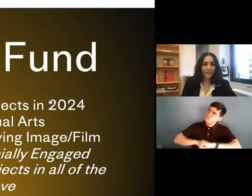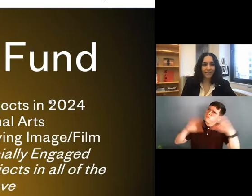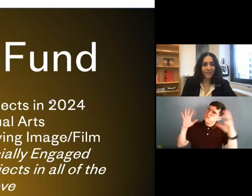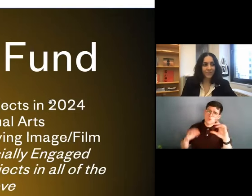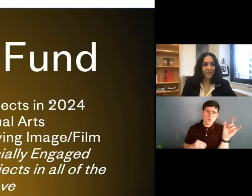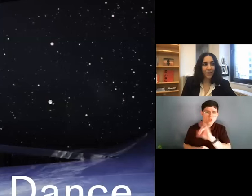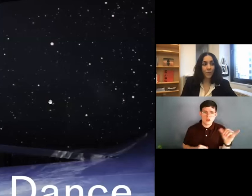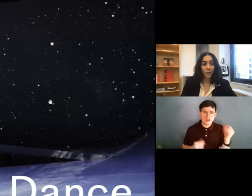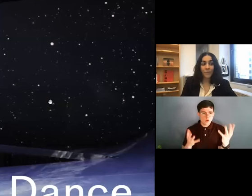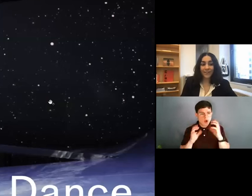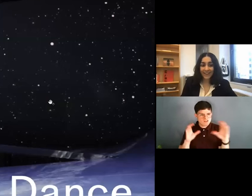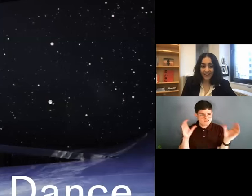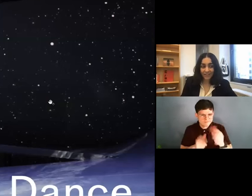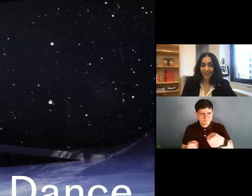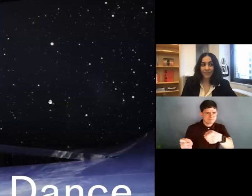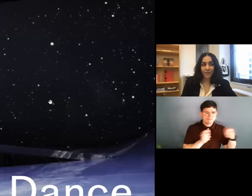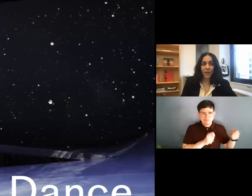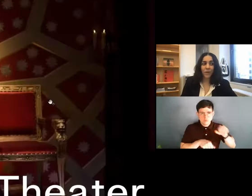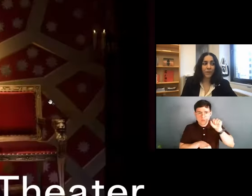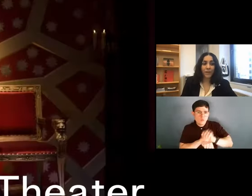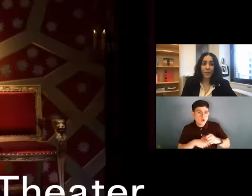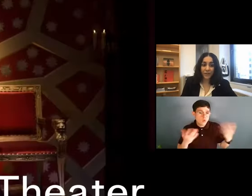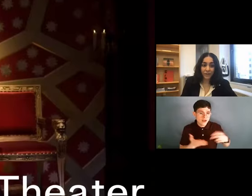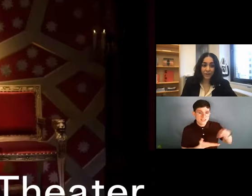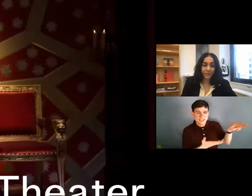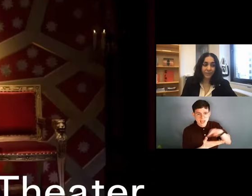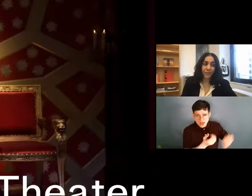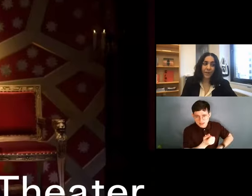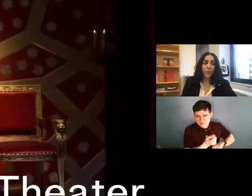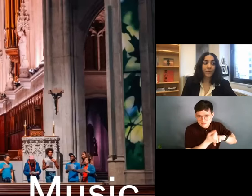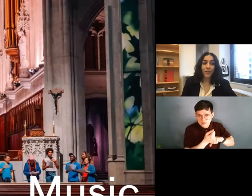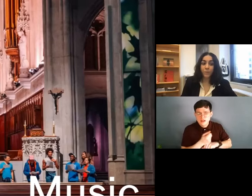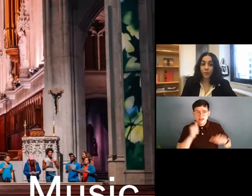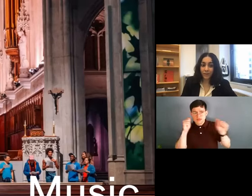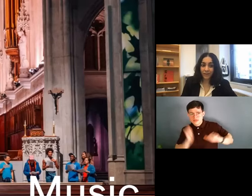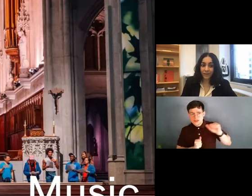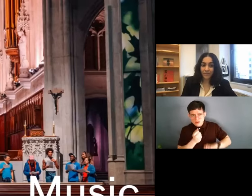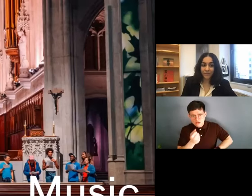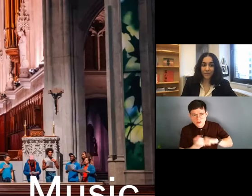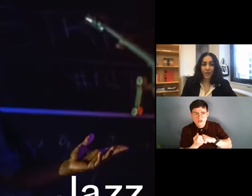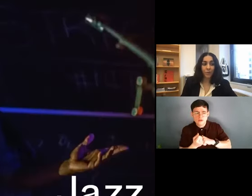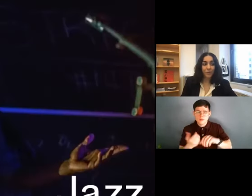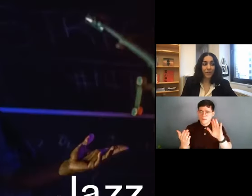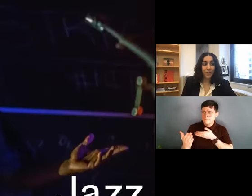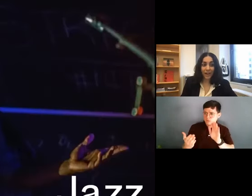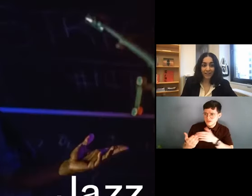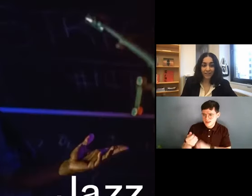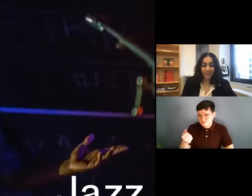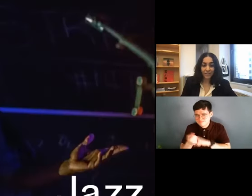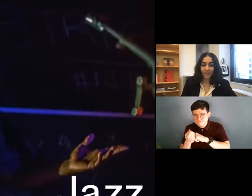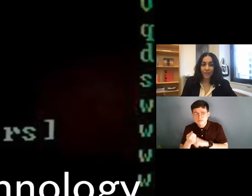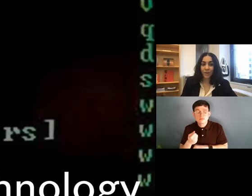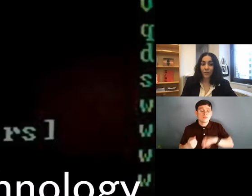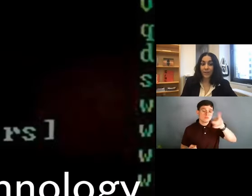we fund. We fund dance, we fund theater, we fund music, we fund